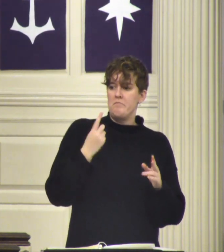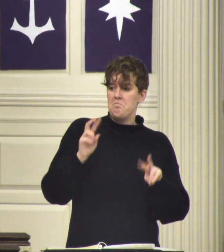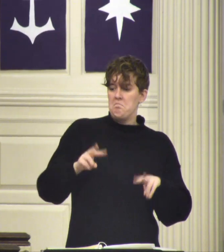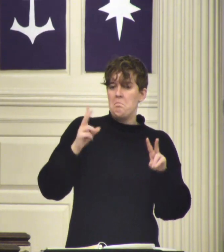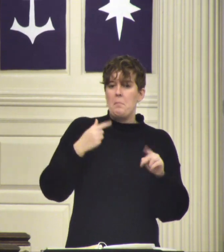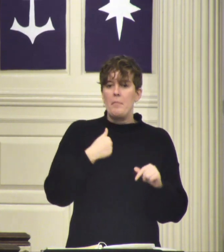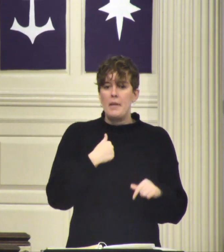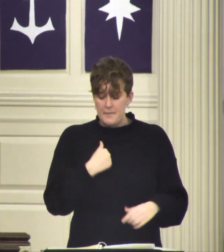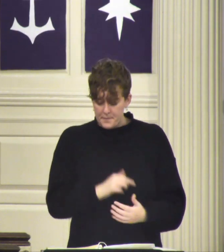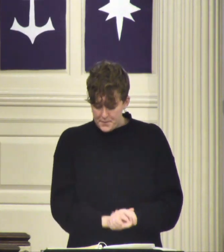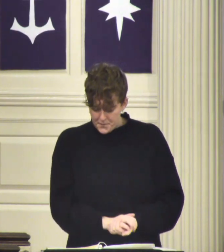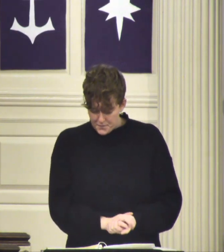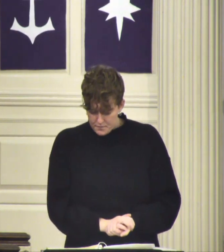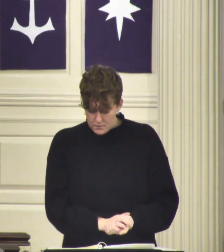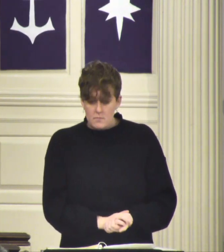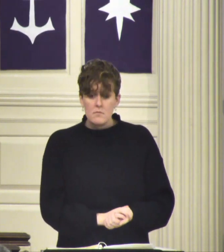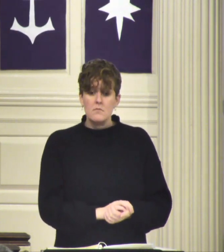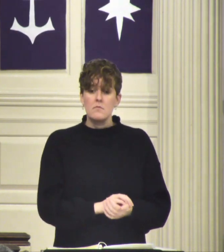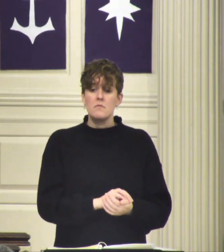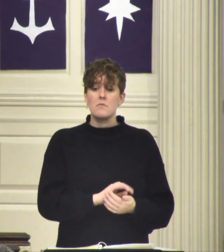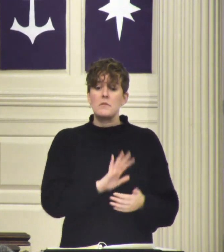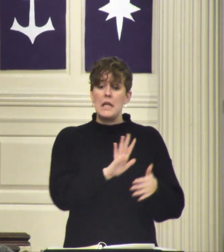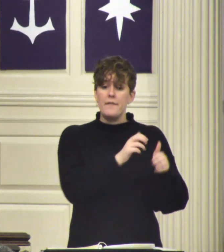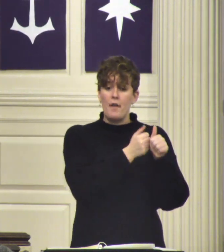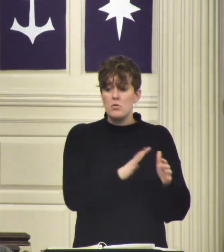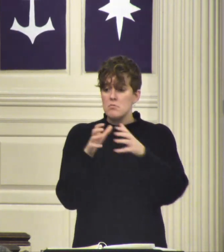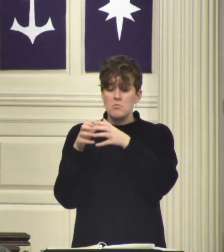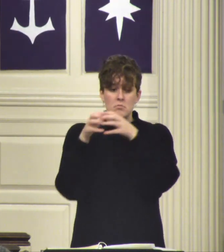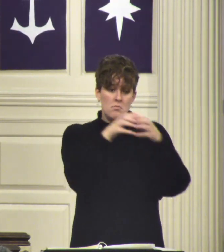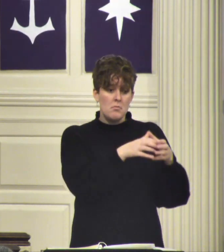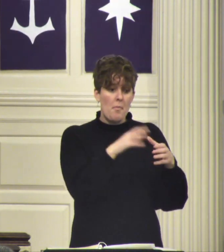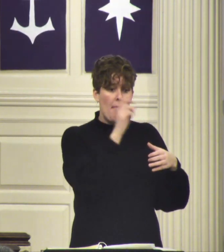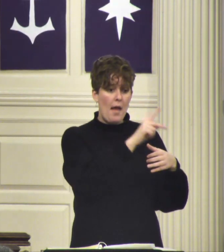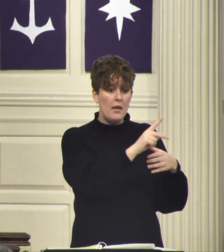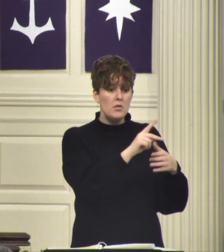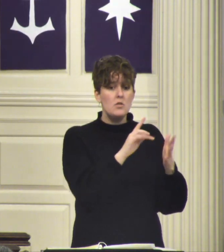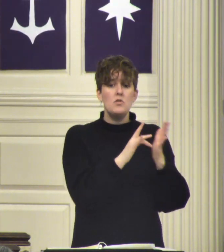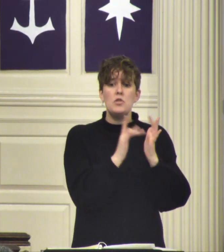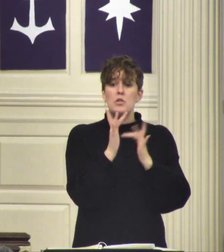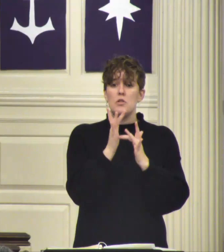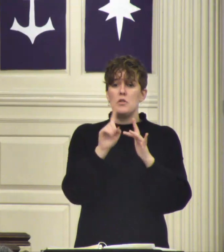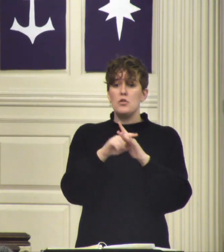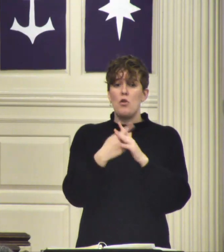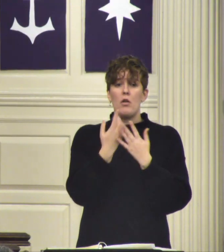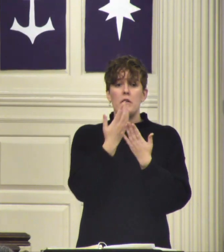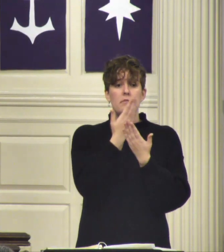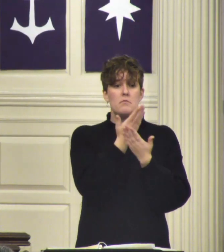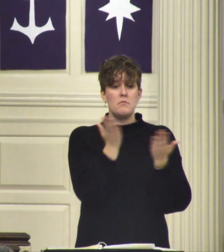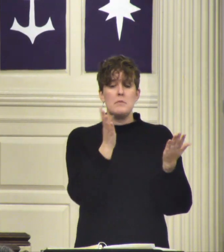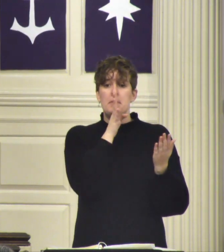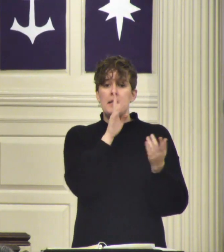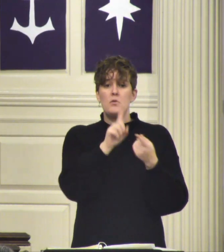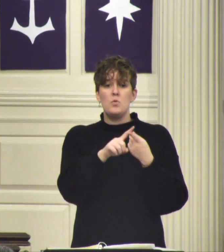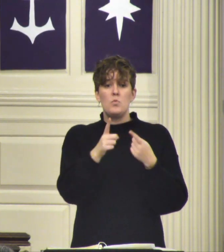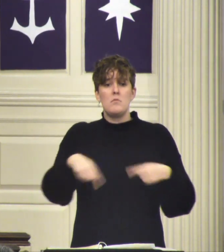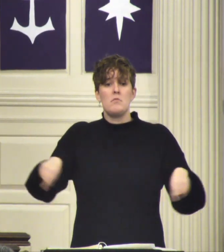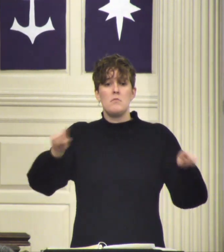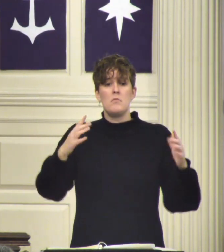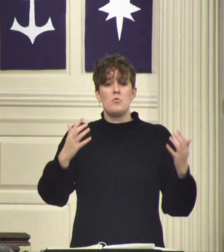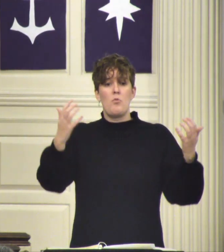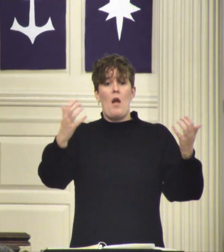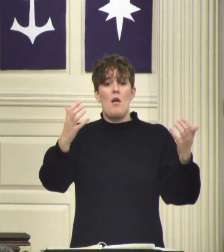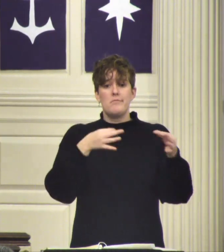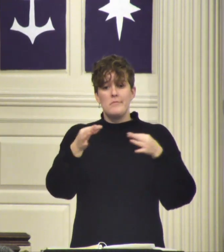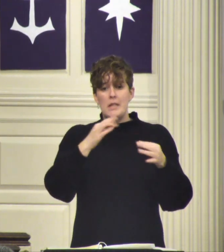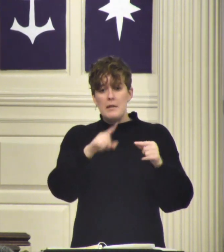As they were going off, Jesus began to speak to the crowds about John. "What did